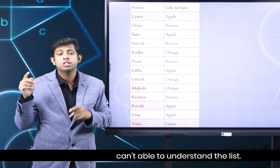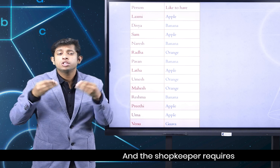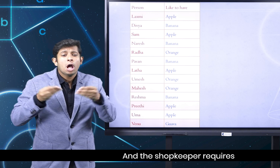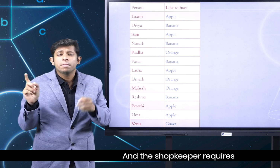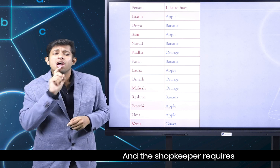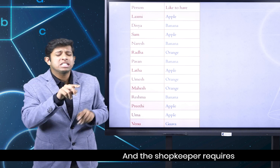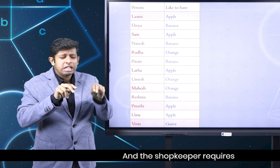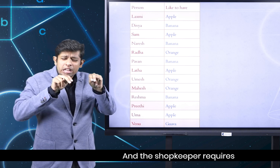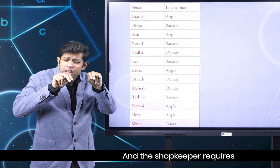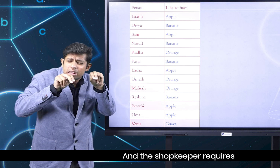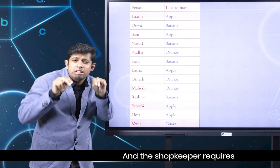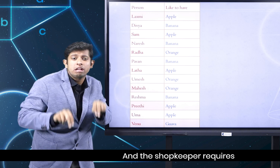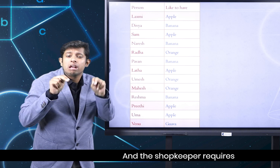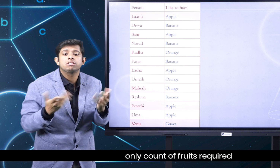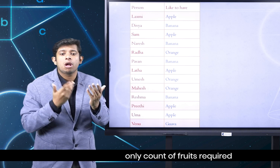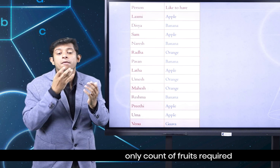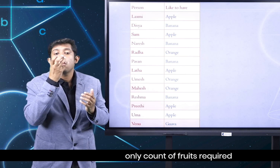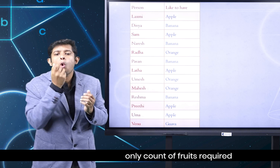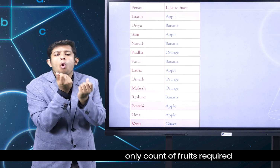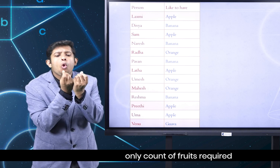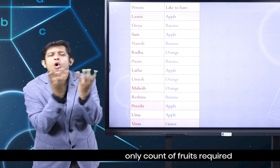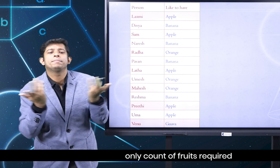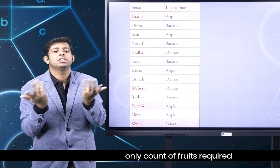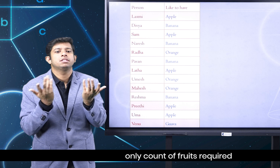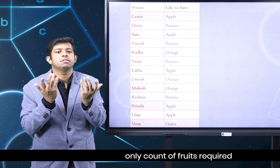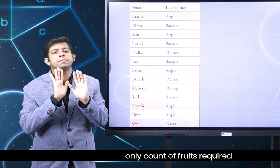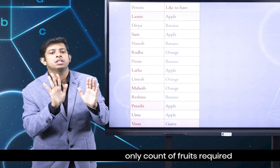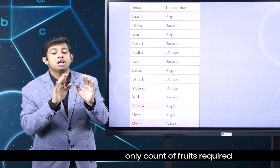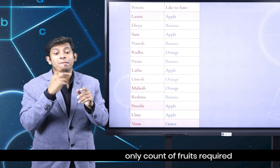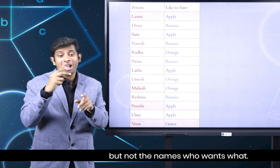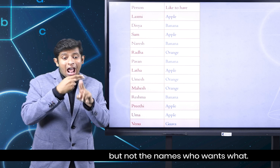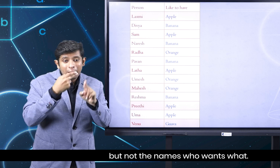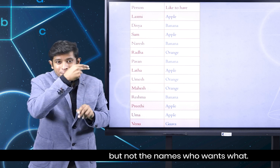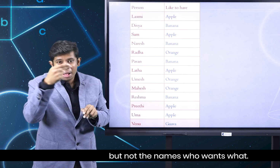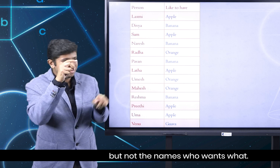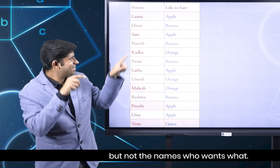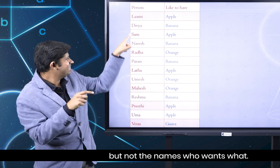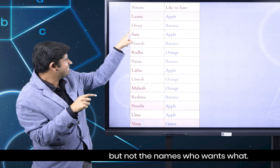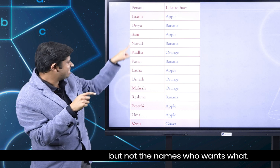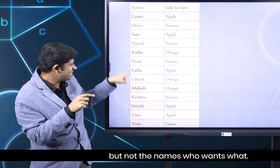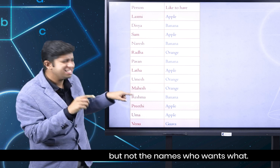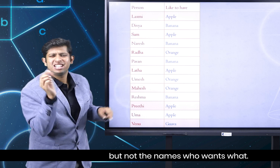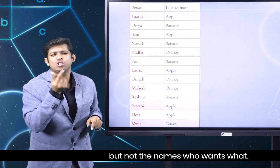And the shopkeeper requires only count of fruits required but not the names who wants what.